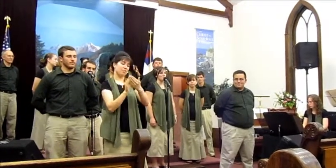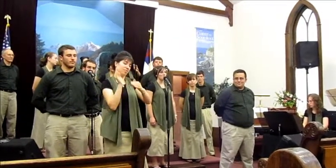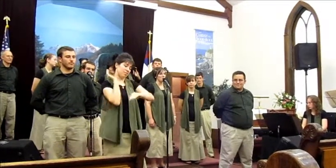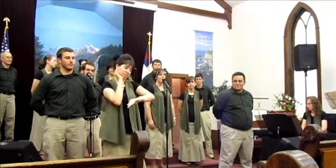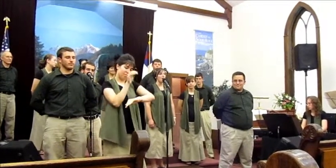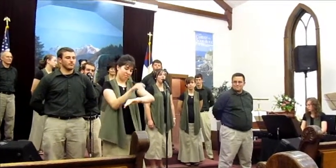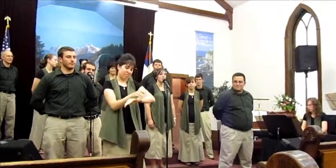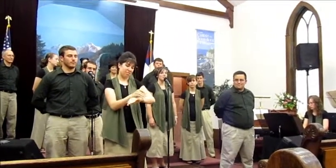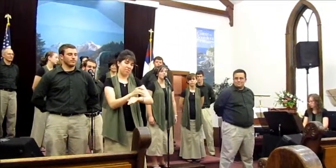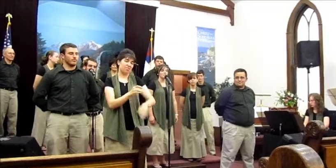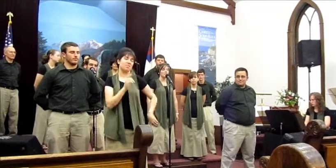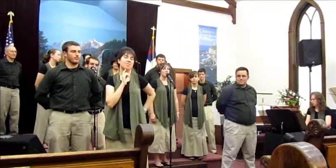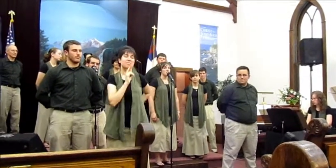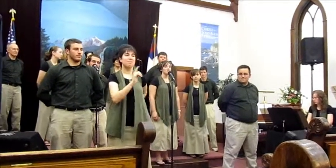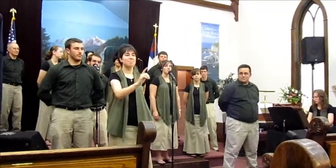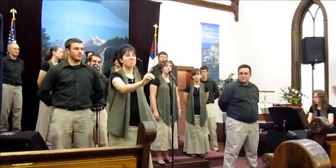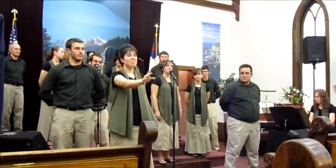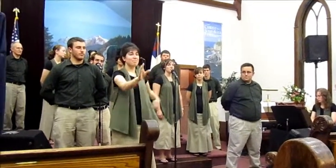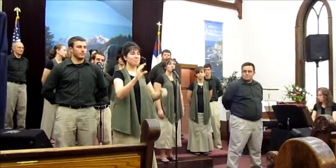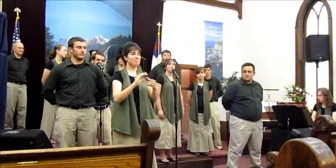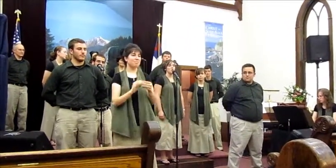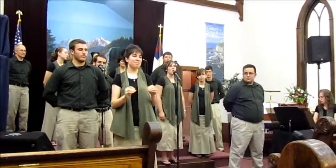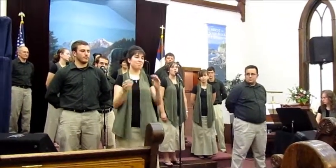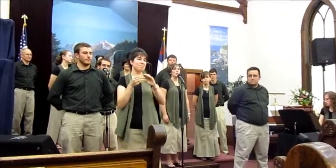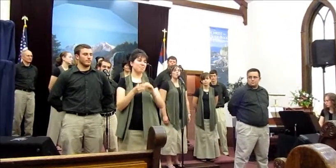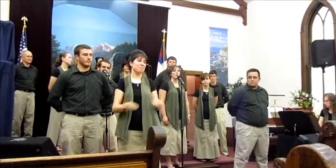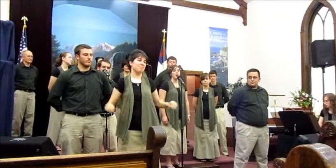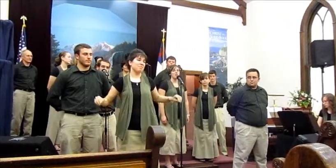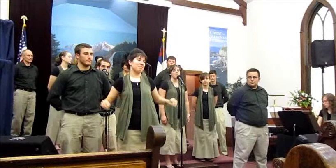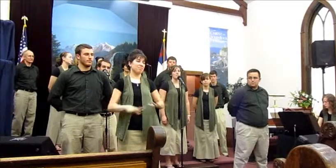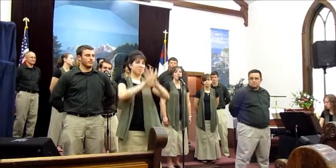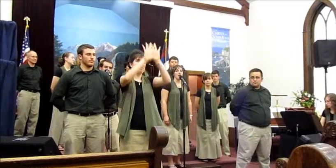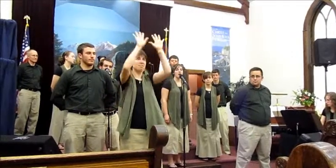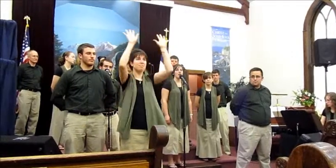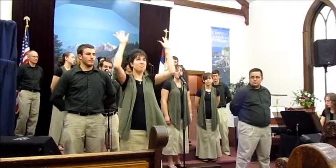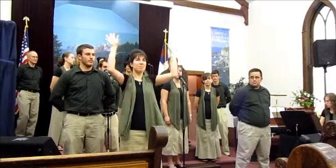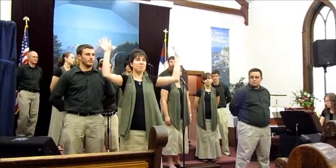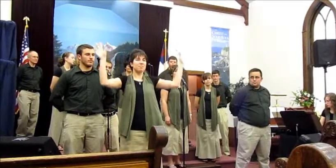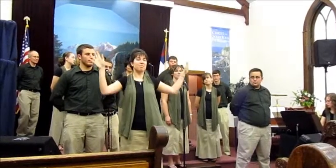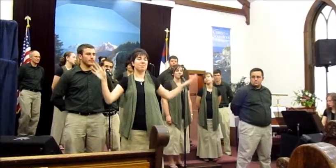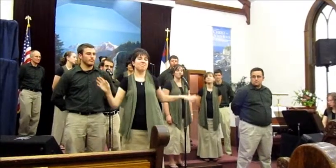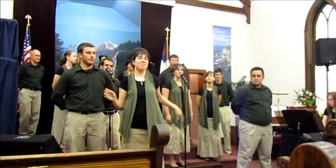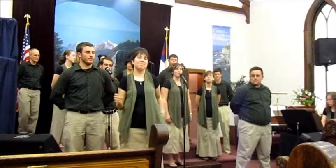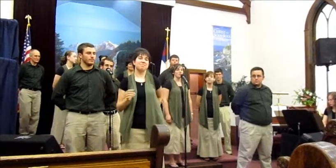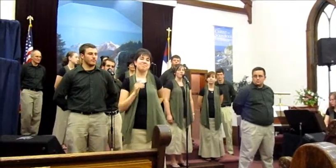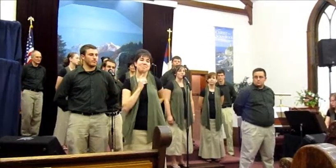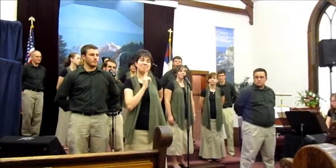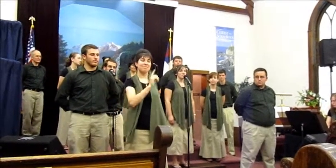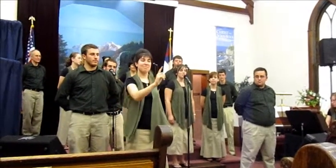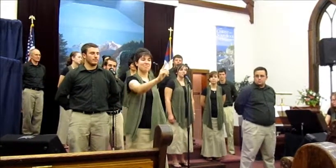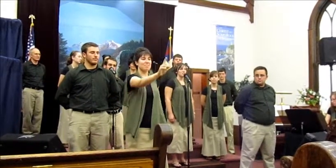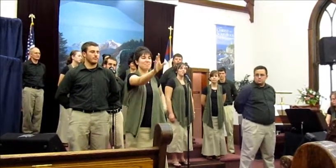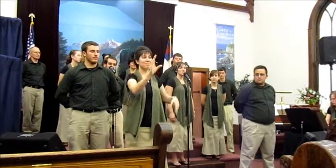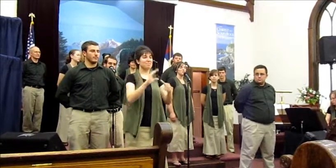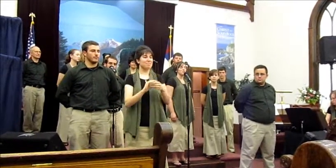and night. This is the story of light. This is the